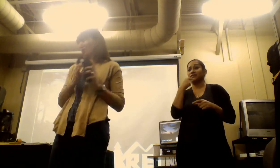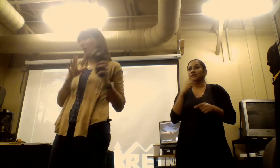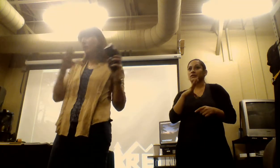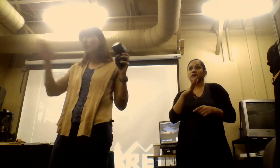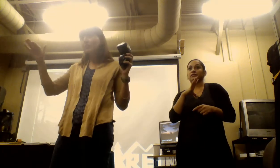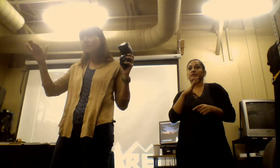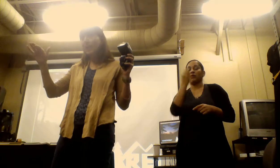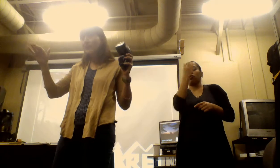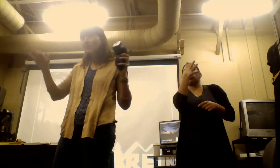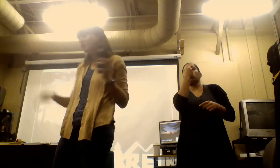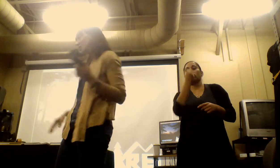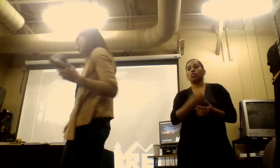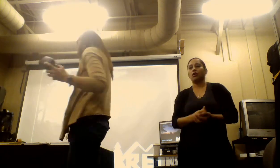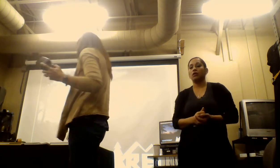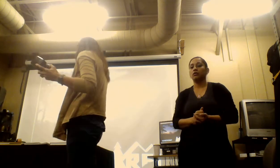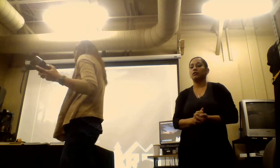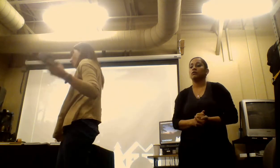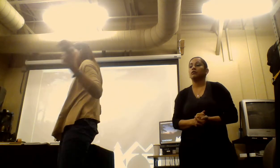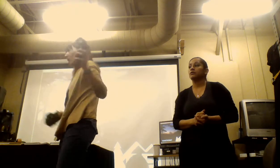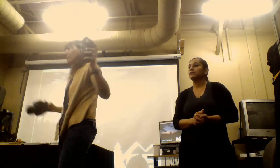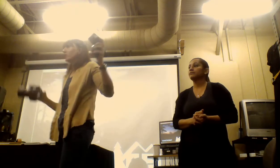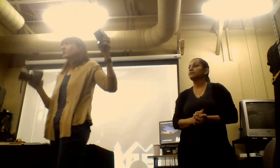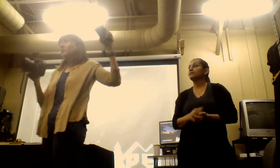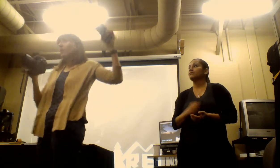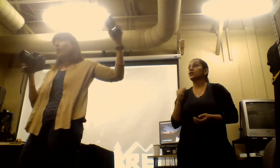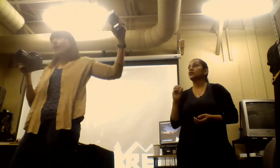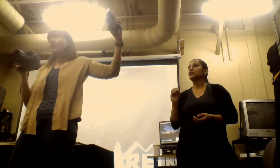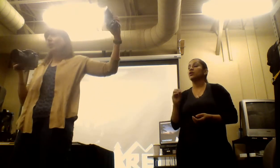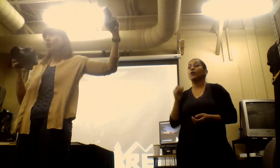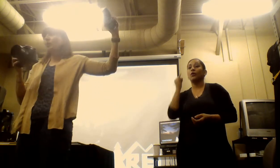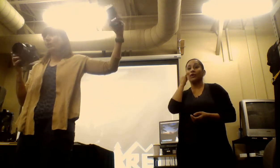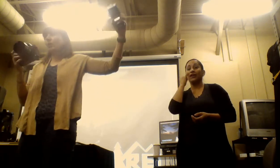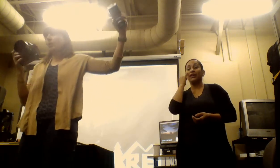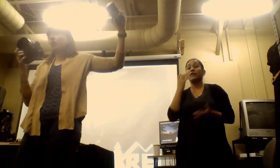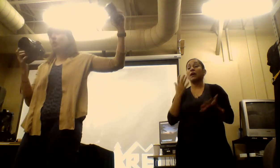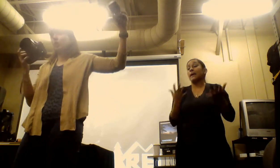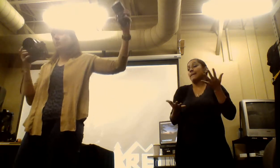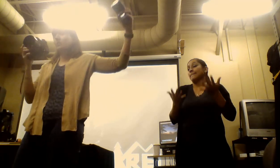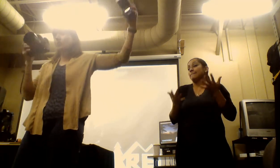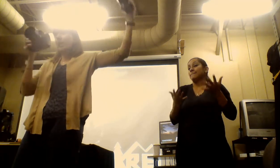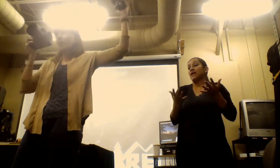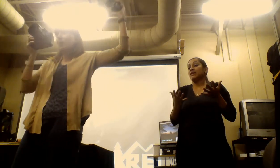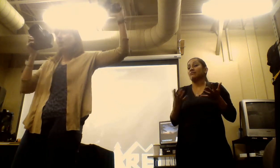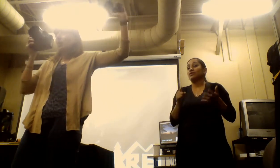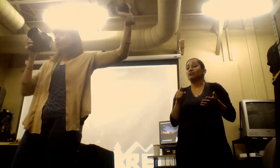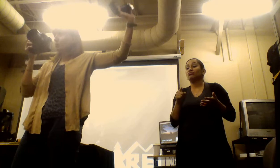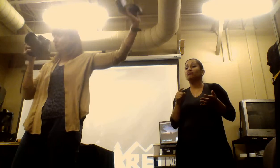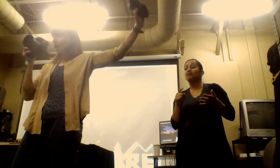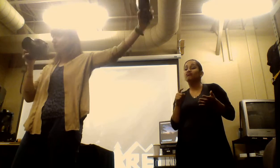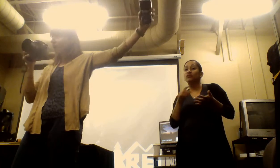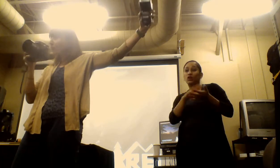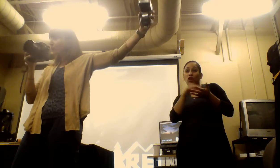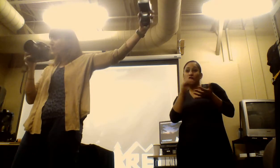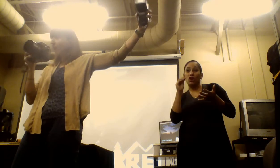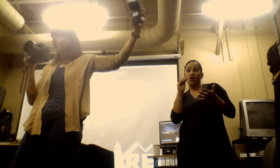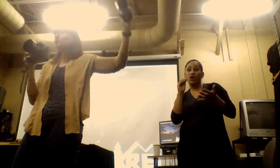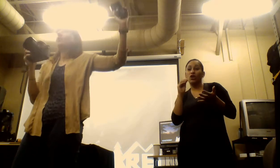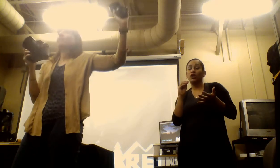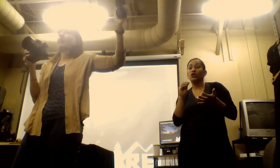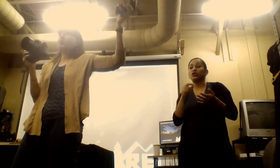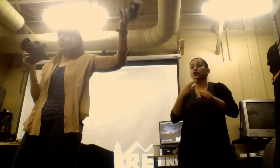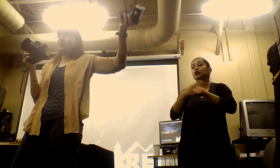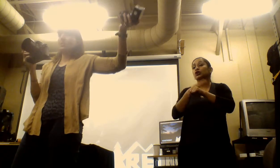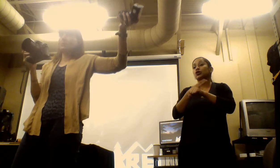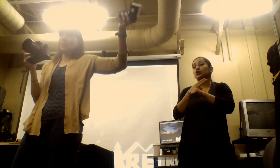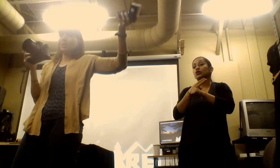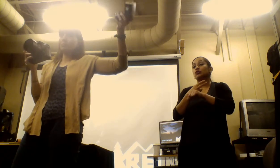like direction of light, and so if there's some way that you can learn to like use off-camera